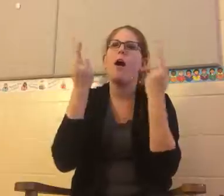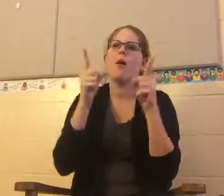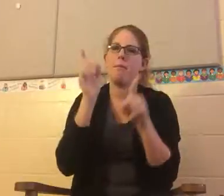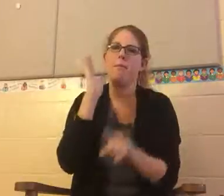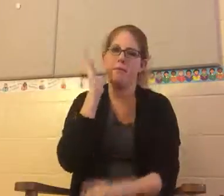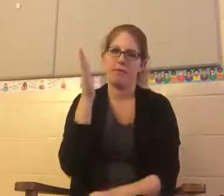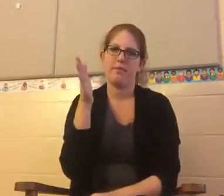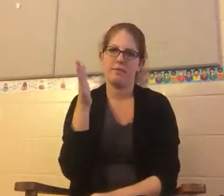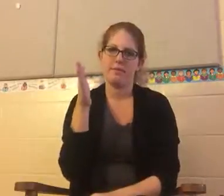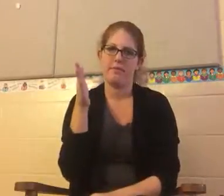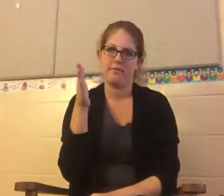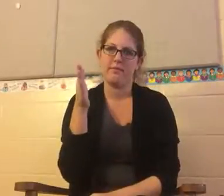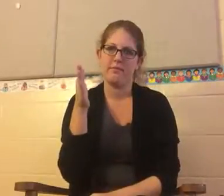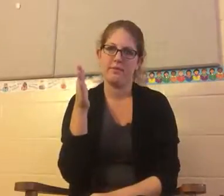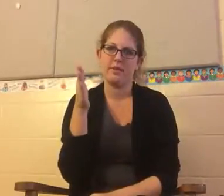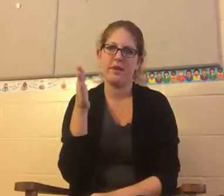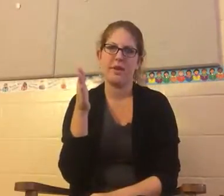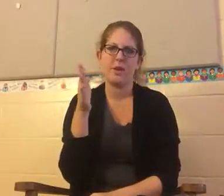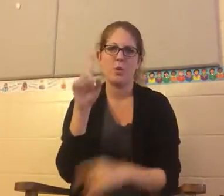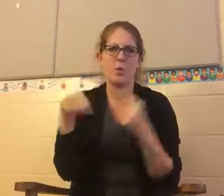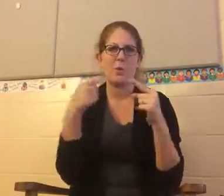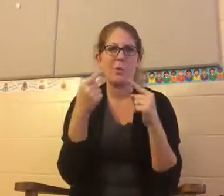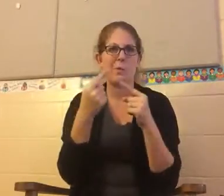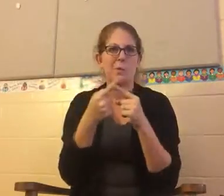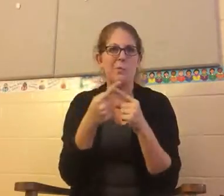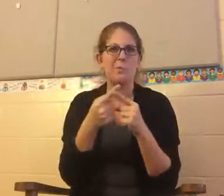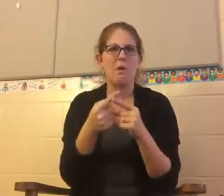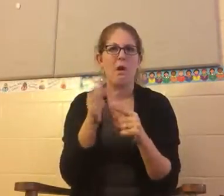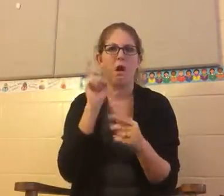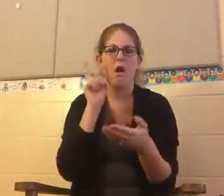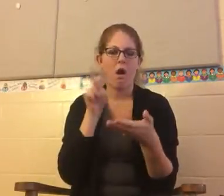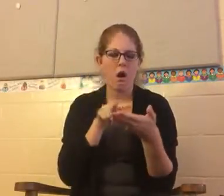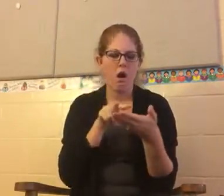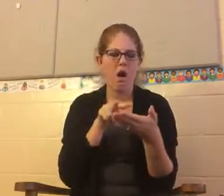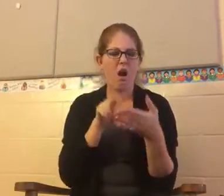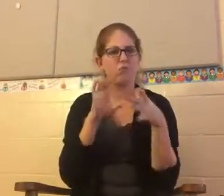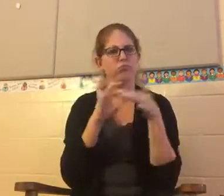So that's when you hear the saying, it only happens once in a blue moon.